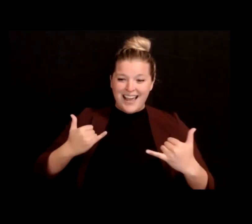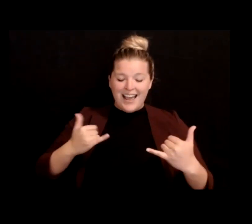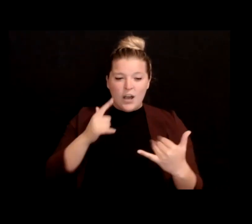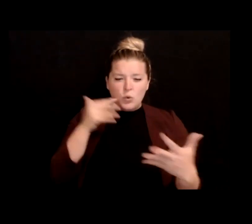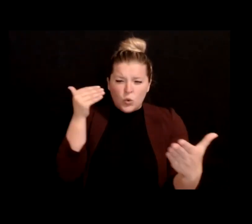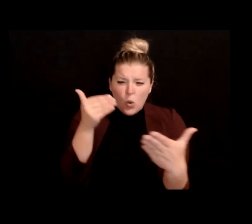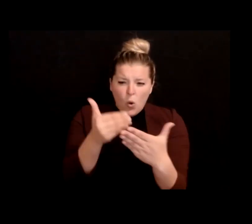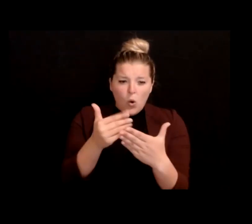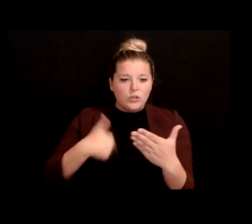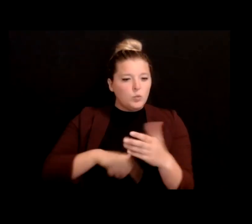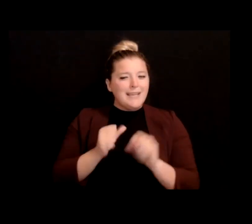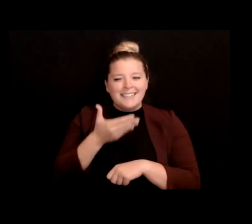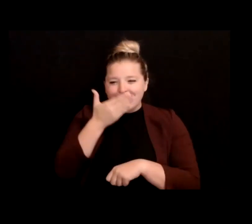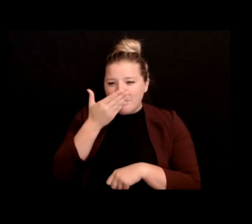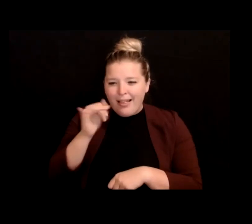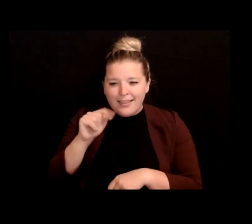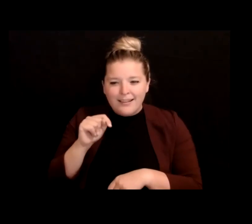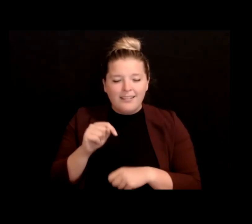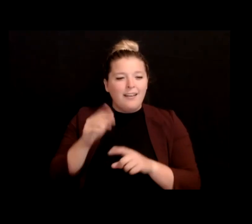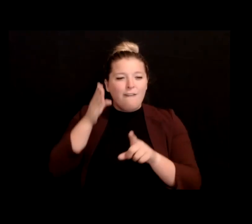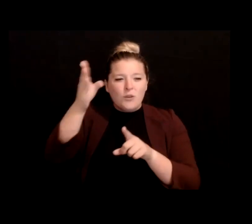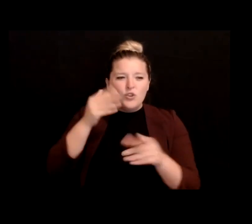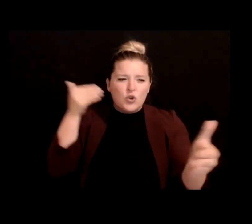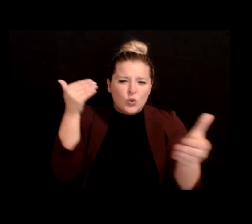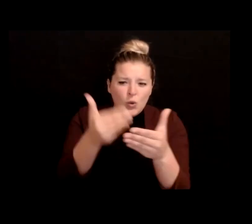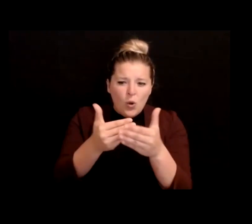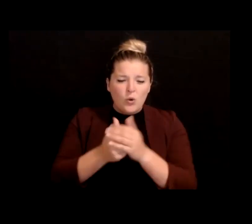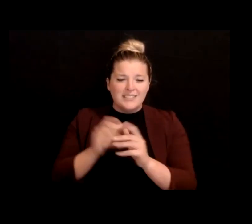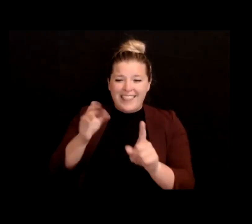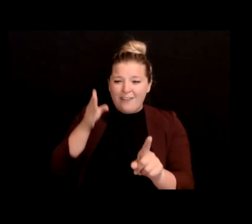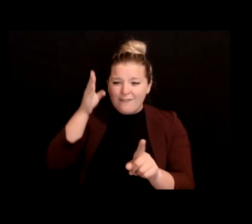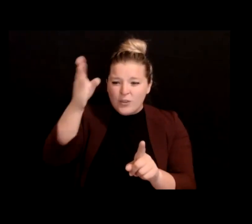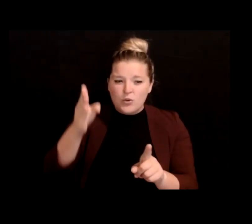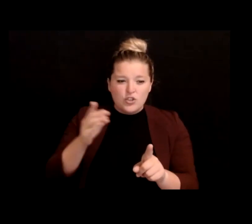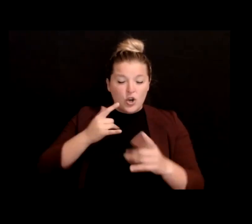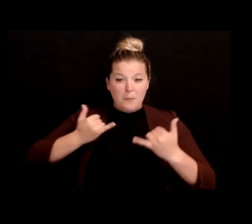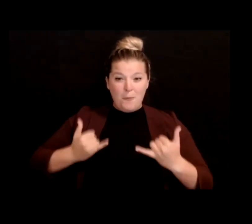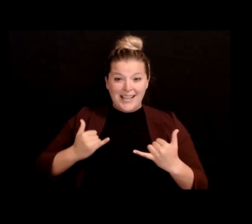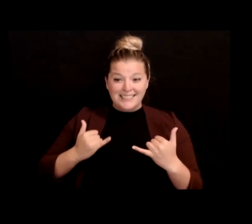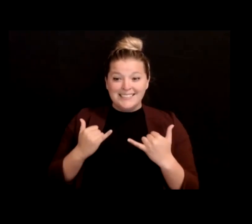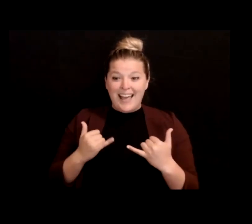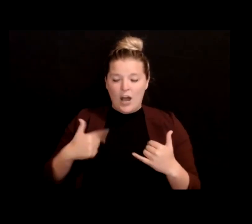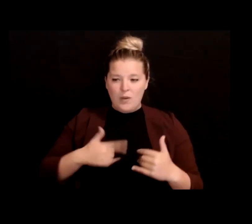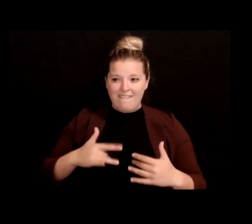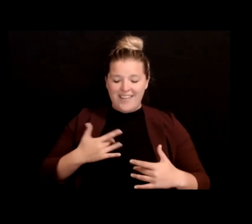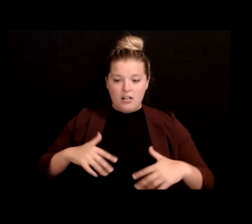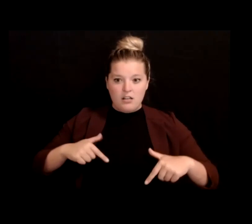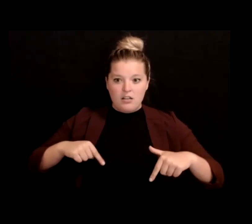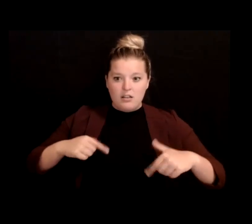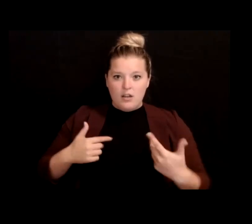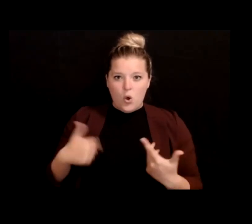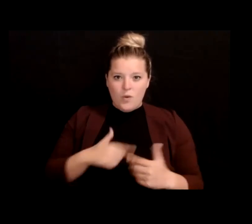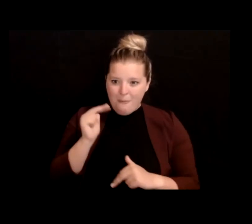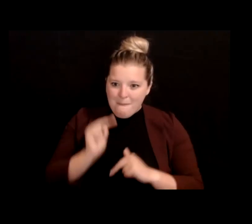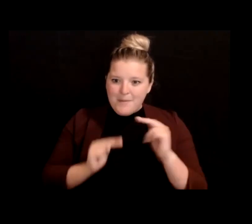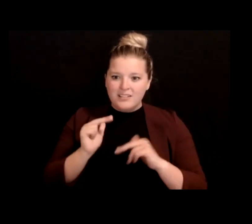can almost smell it, so close its presence can make us tremble because we feel it coming, because we are building it,